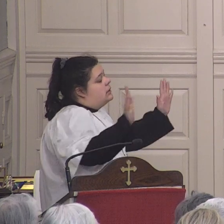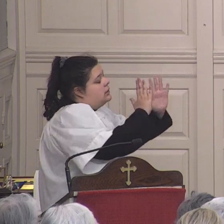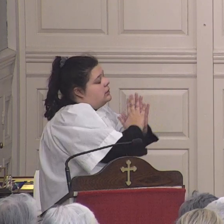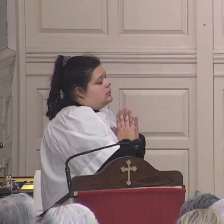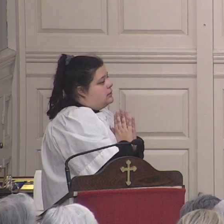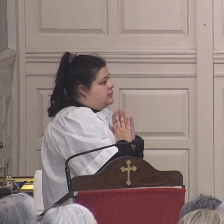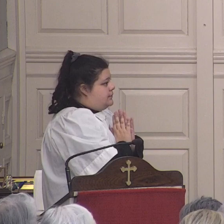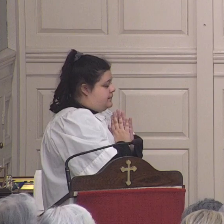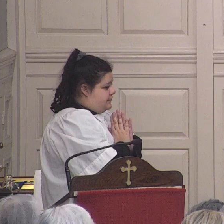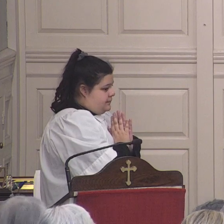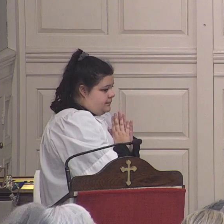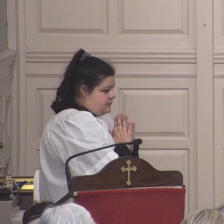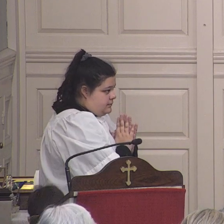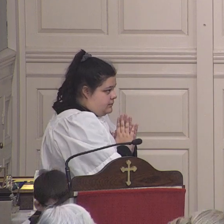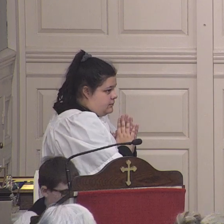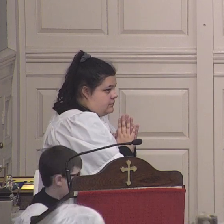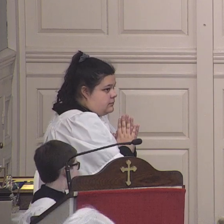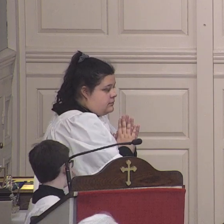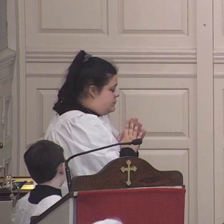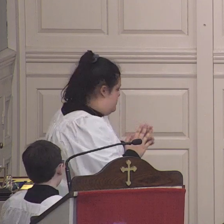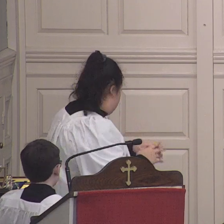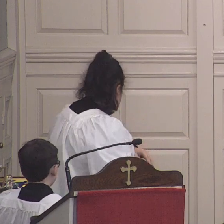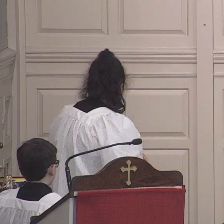Lord. Amen.